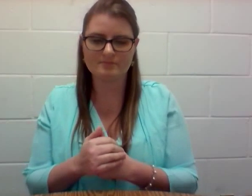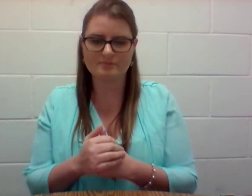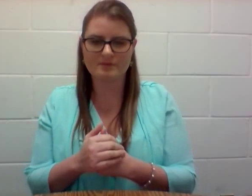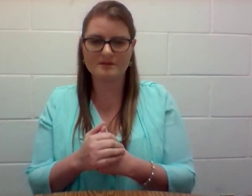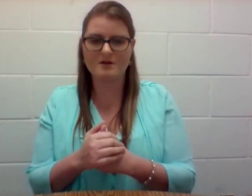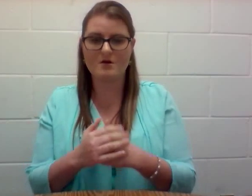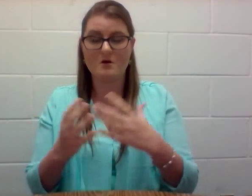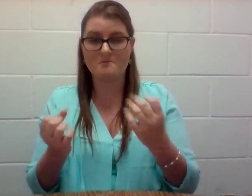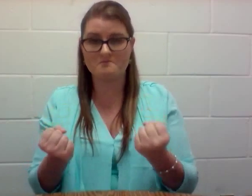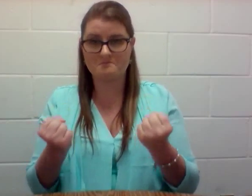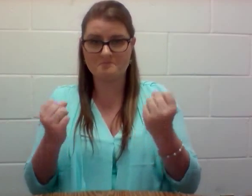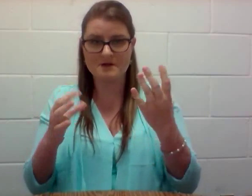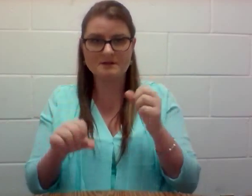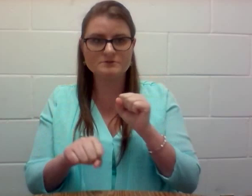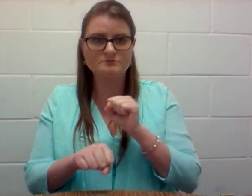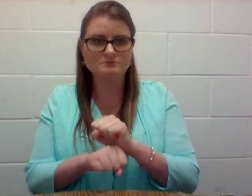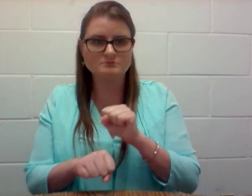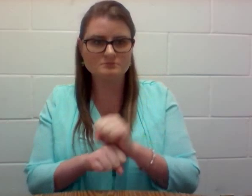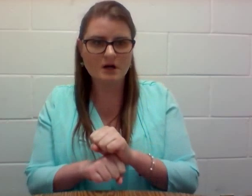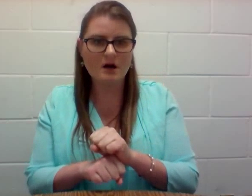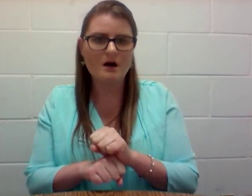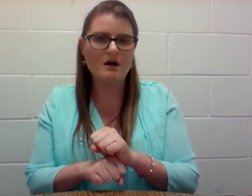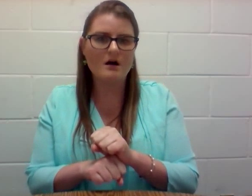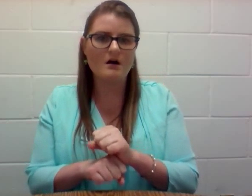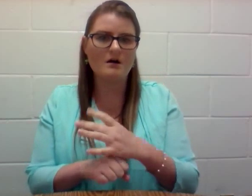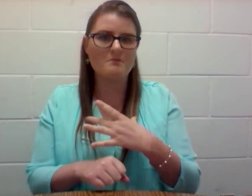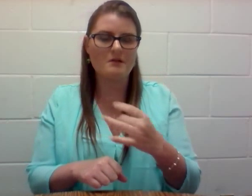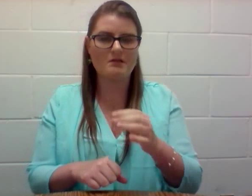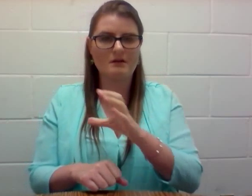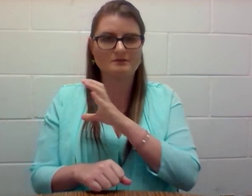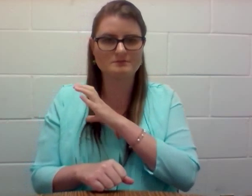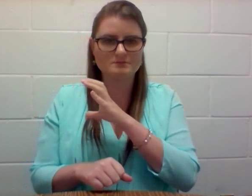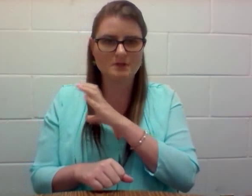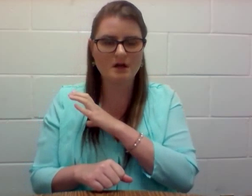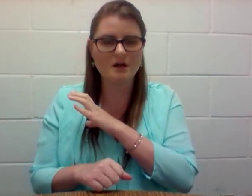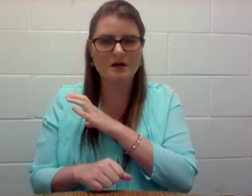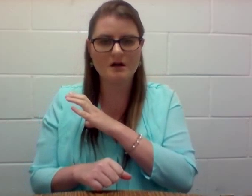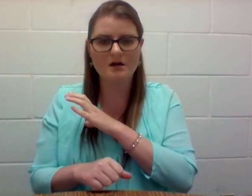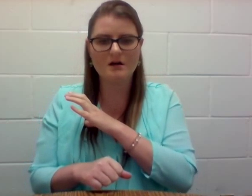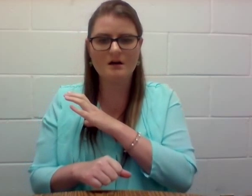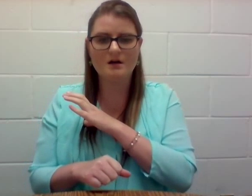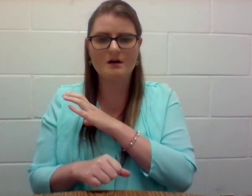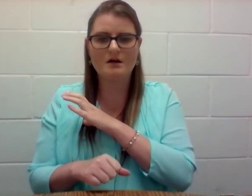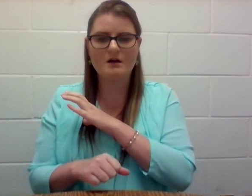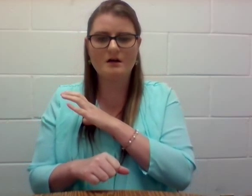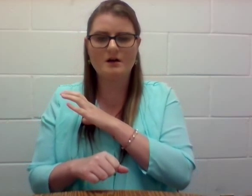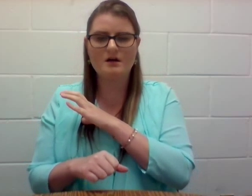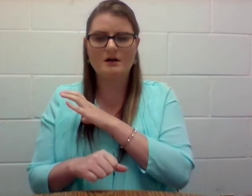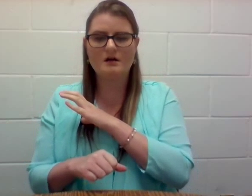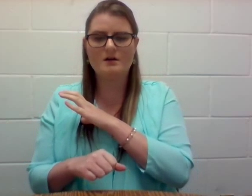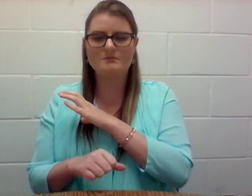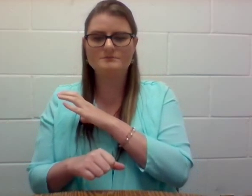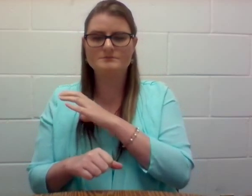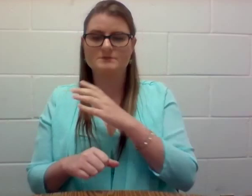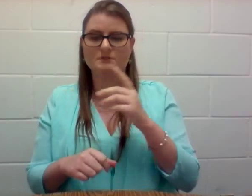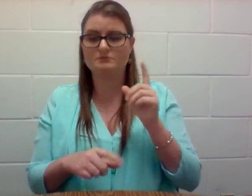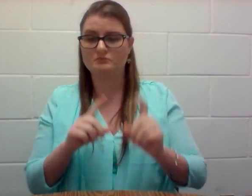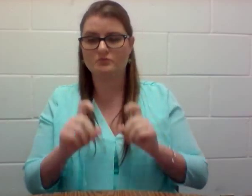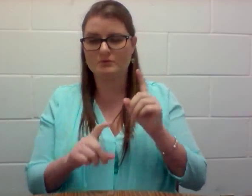many questions that arise. If you want to be a godly man or woman and walk in paths of relationships with